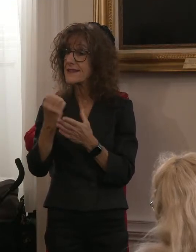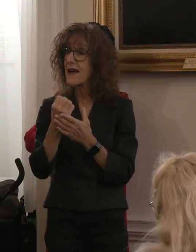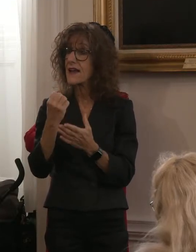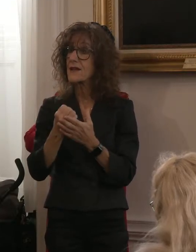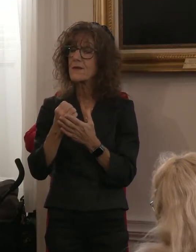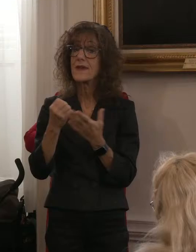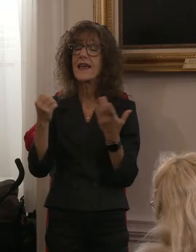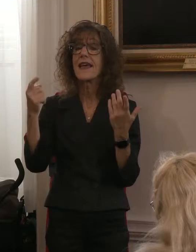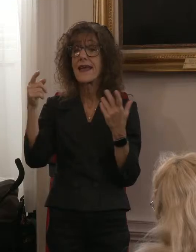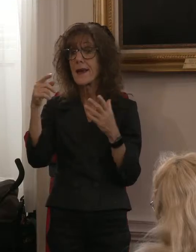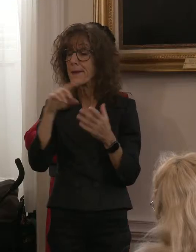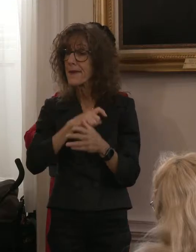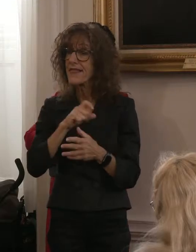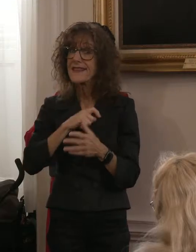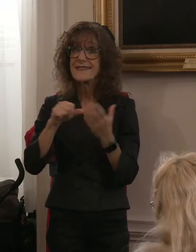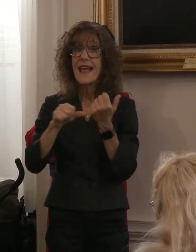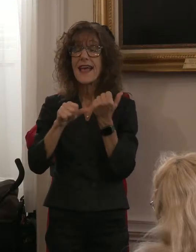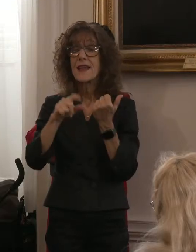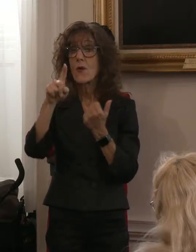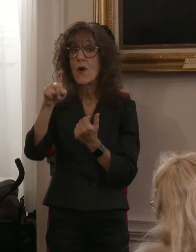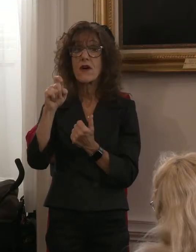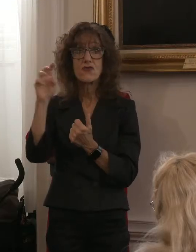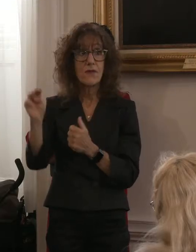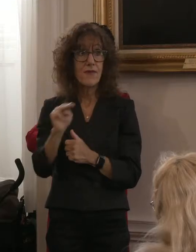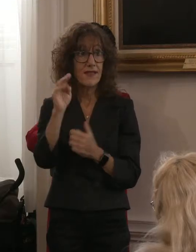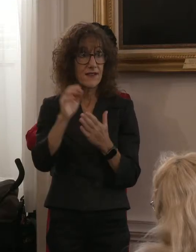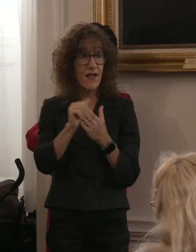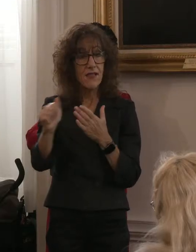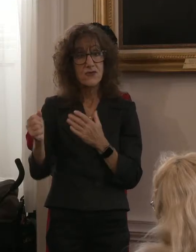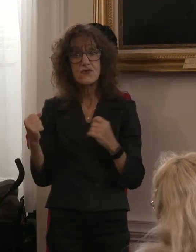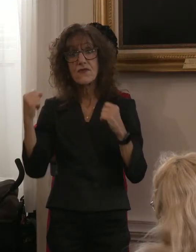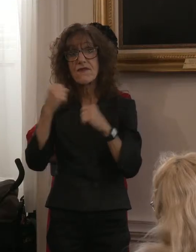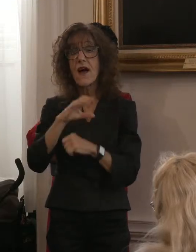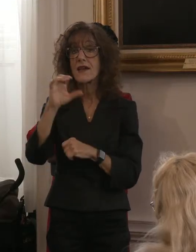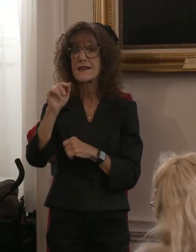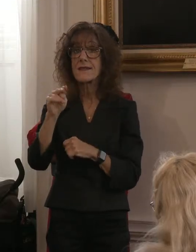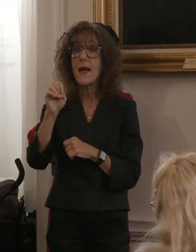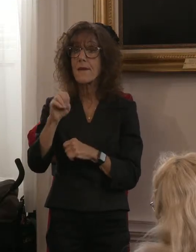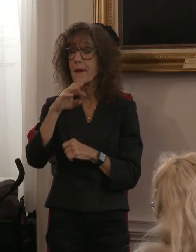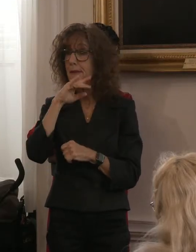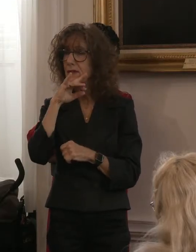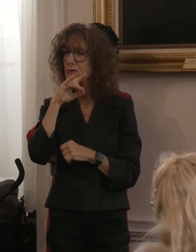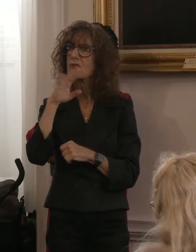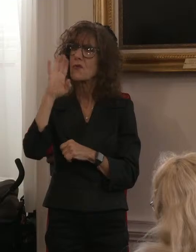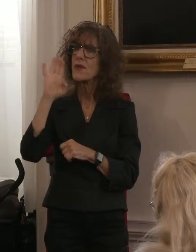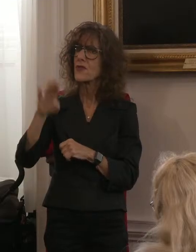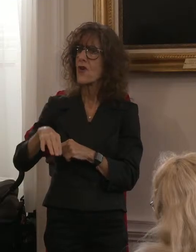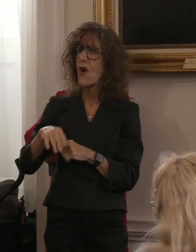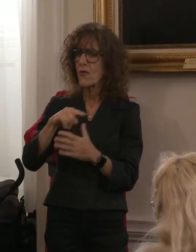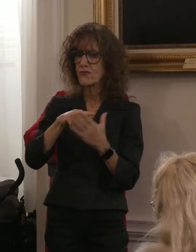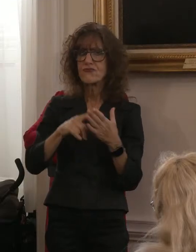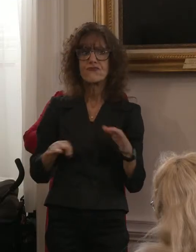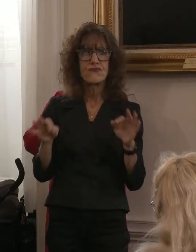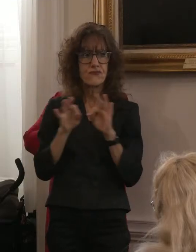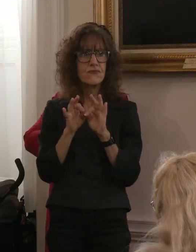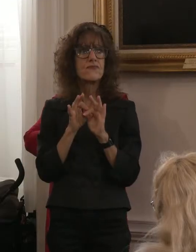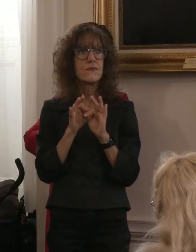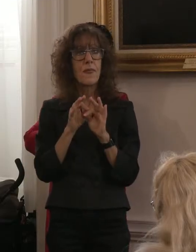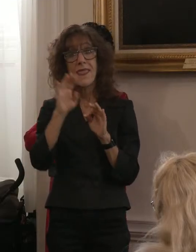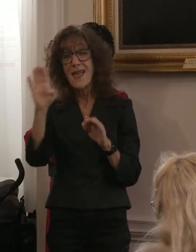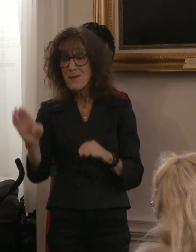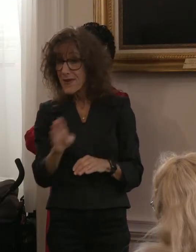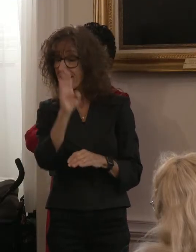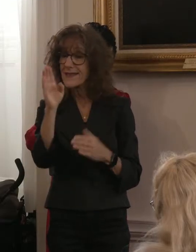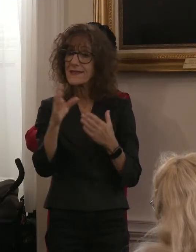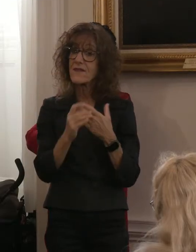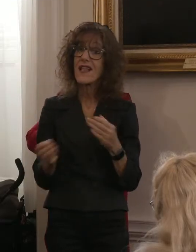in police aid, and finally $100 million to fight climate pollution, things that we know are absolutely essential, and billions of dollars